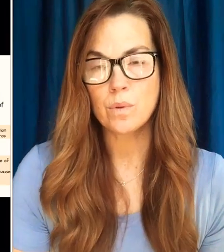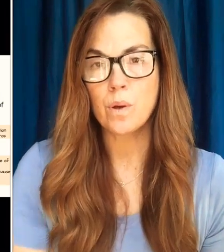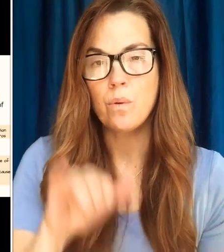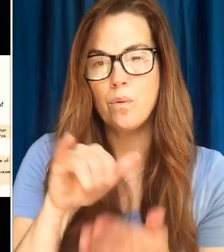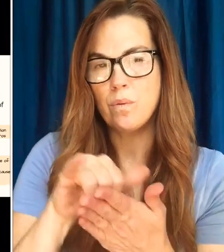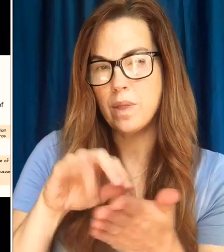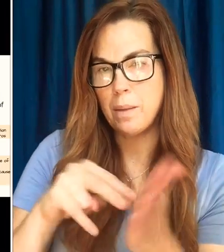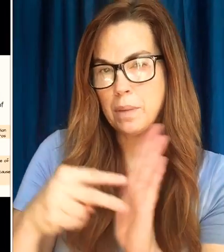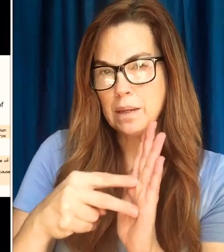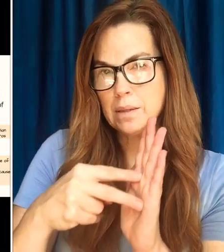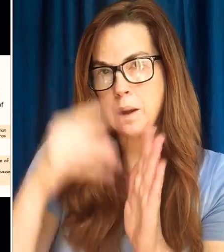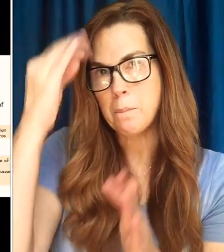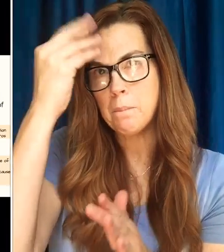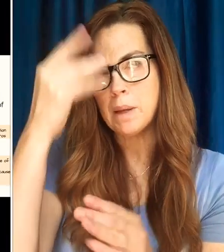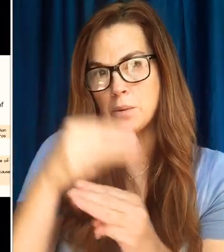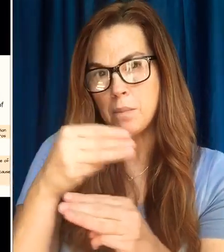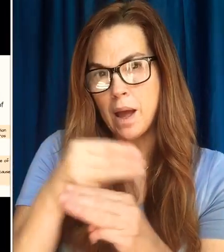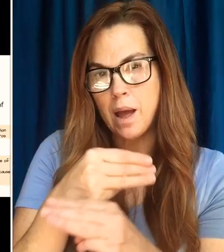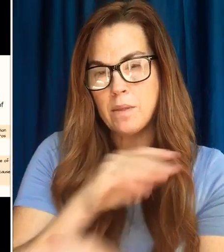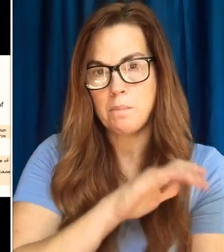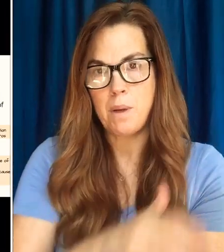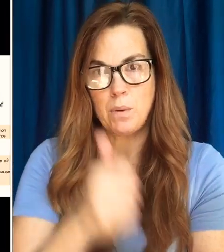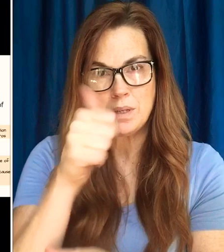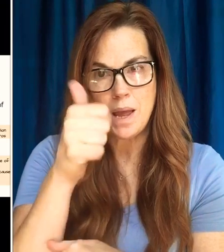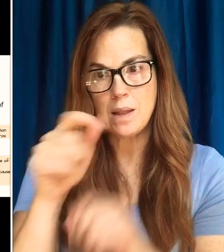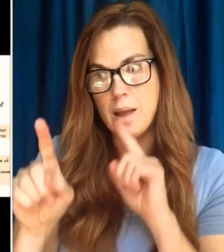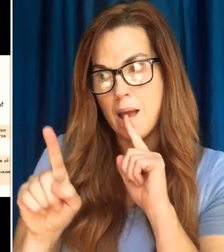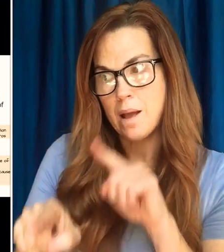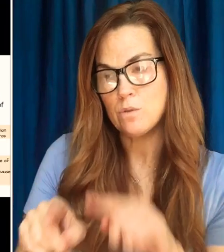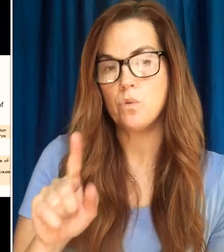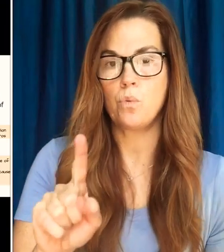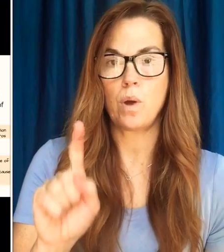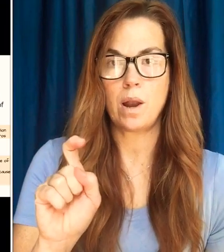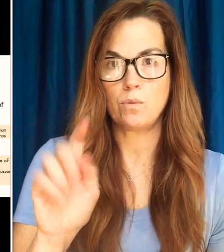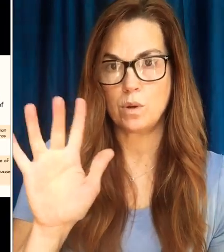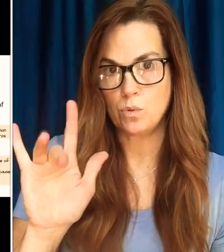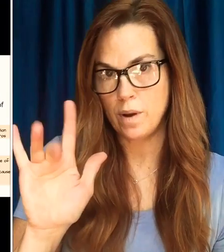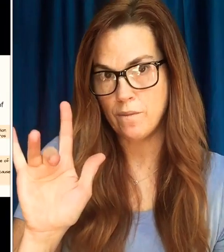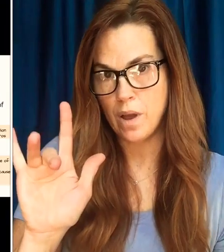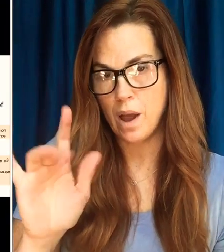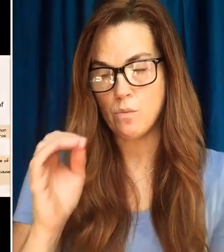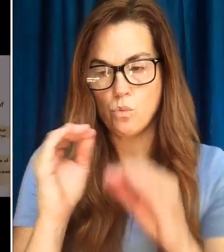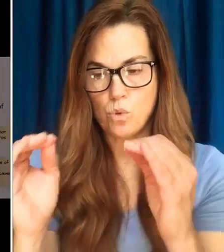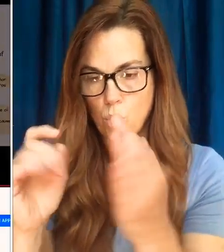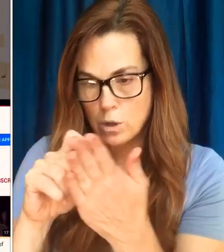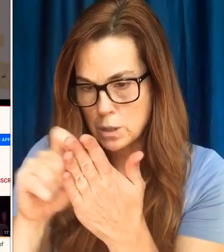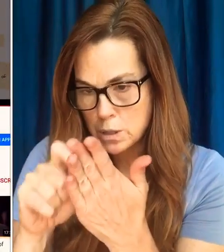would be 125. No scratch work, no calculator necessary.